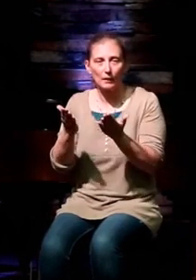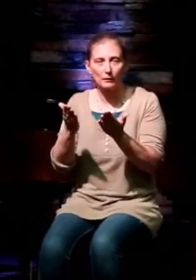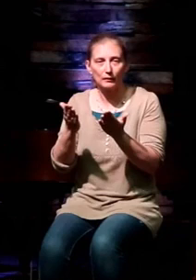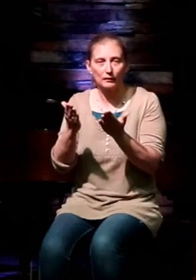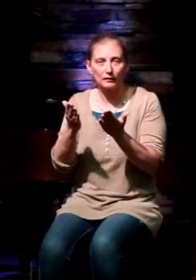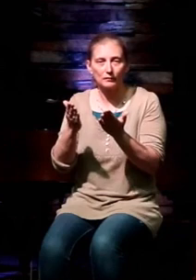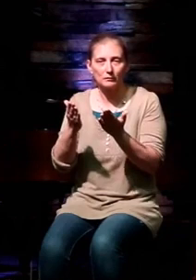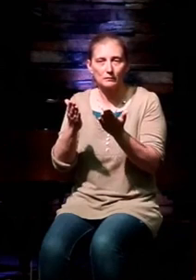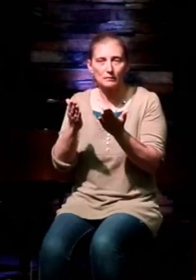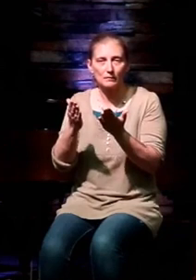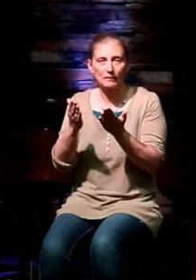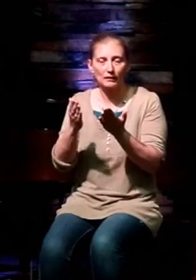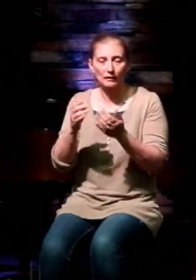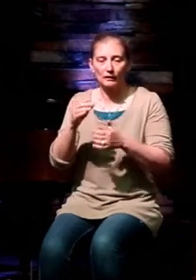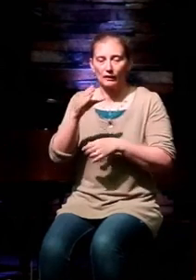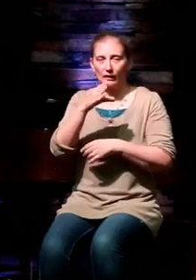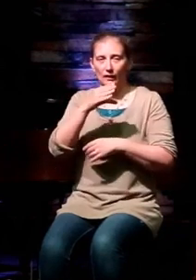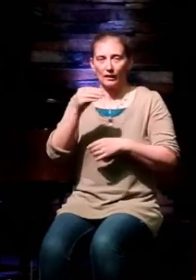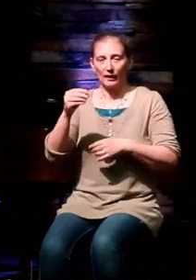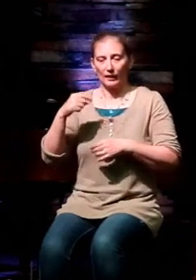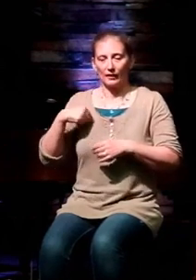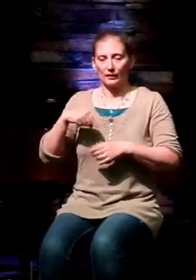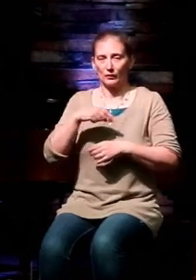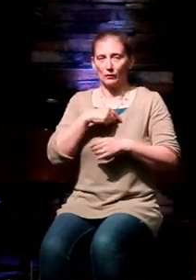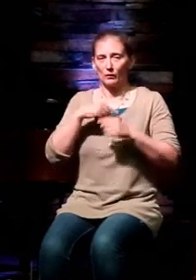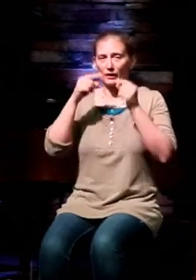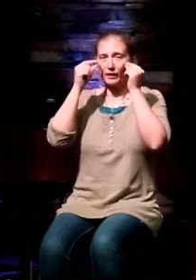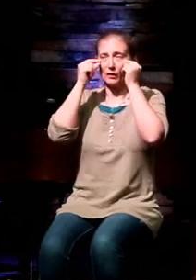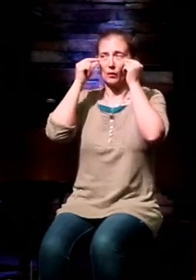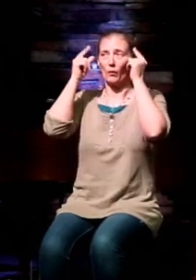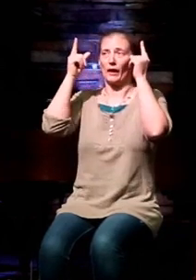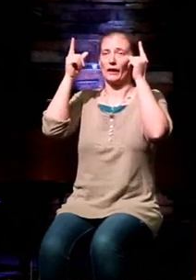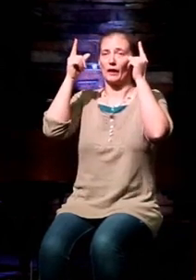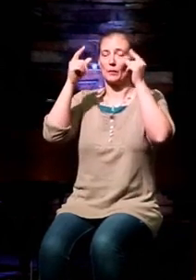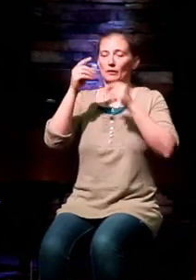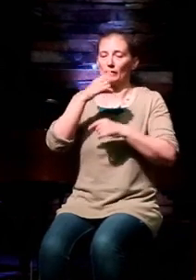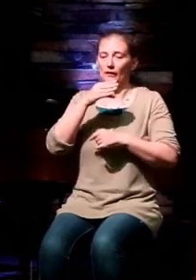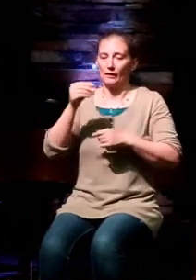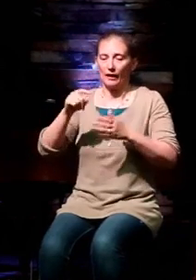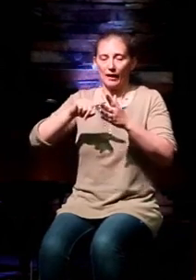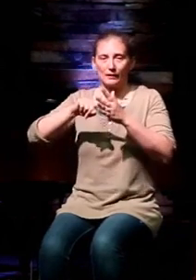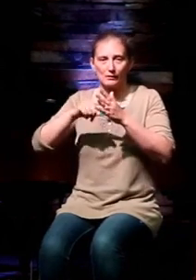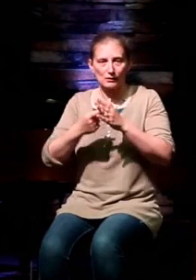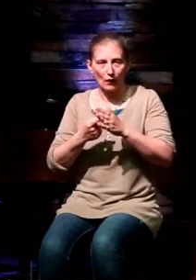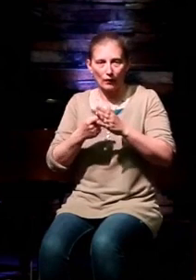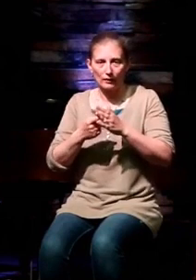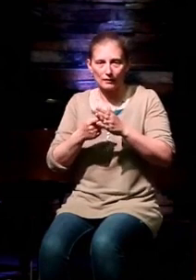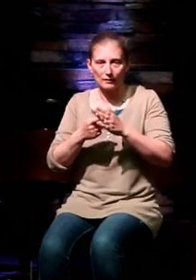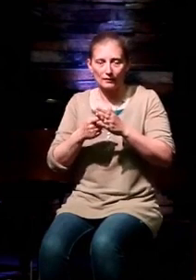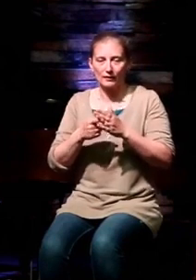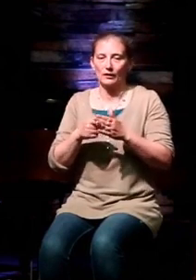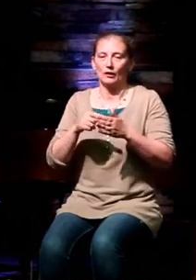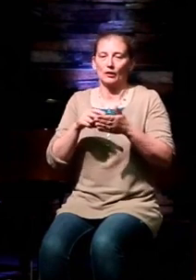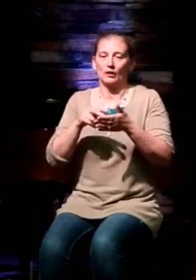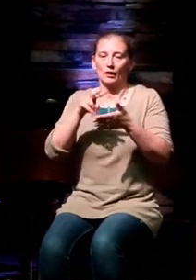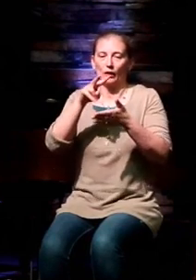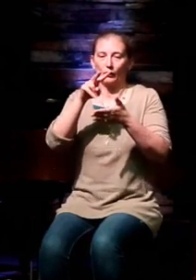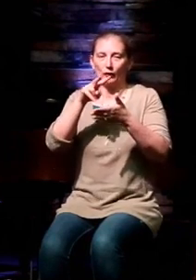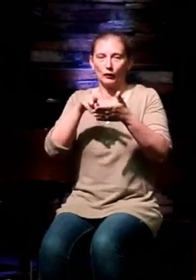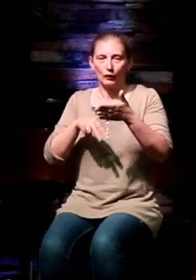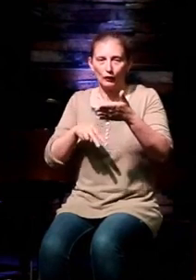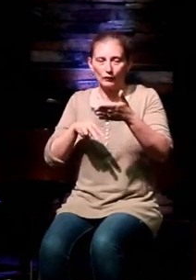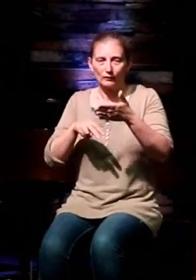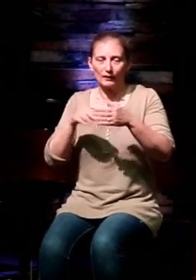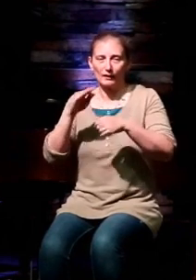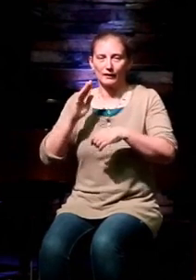praying. That alarm clock goes off, you reach over, you grab your phone, you start scrolling through Facebook. Pretty soon you look at your watch